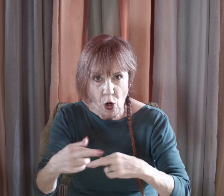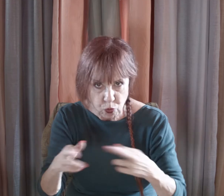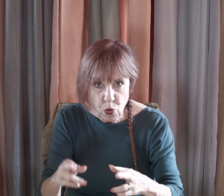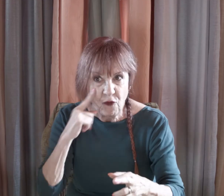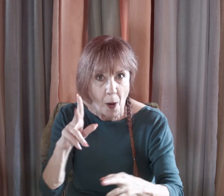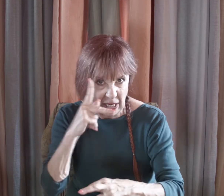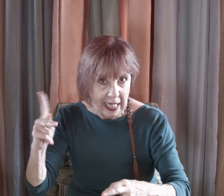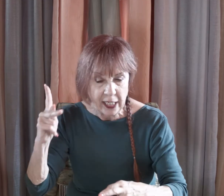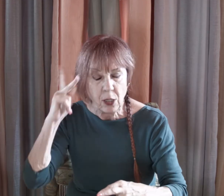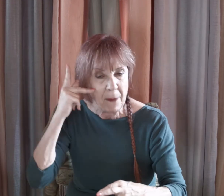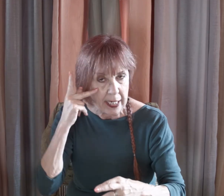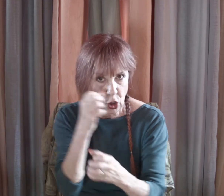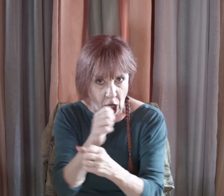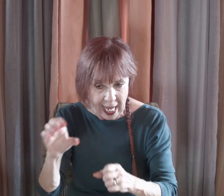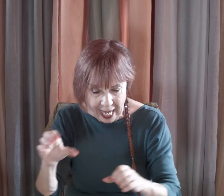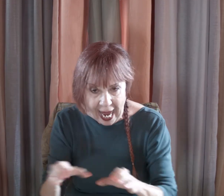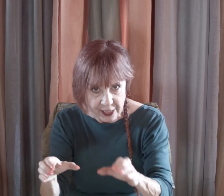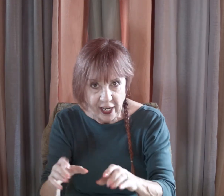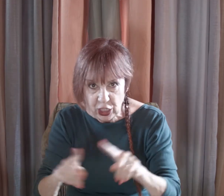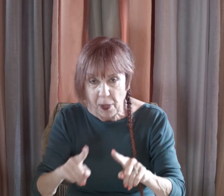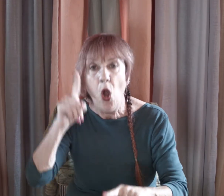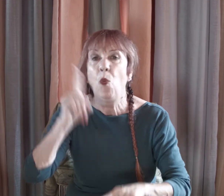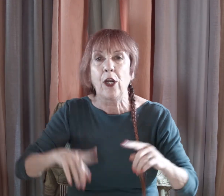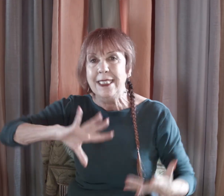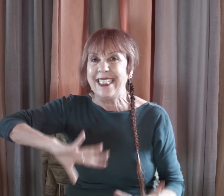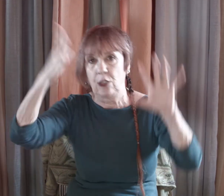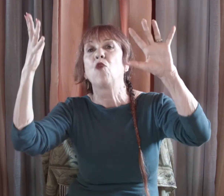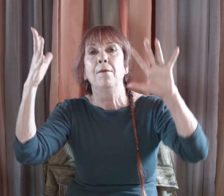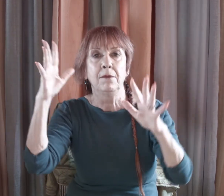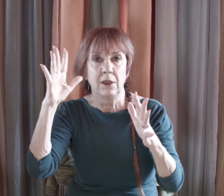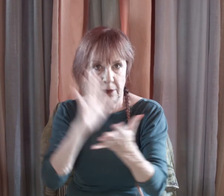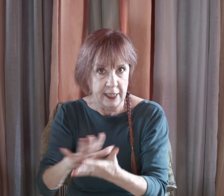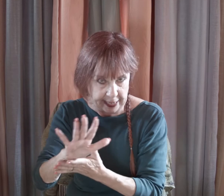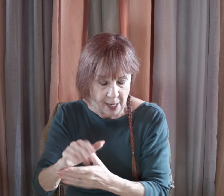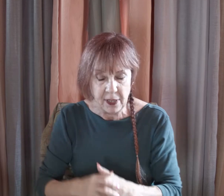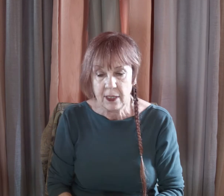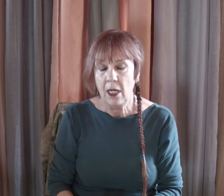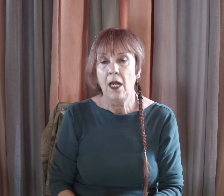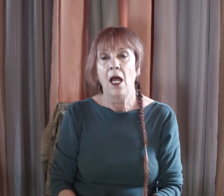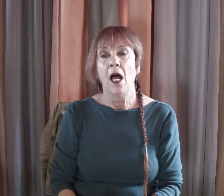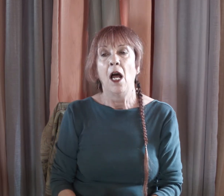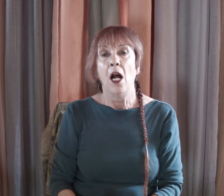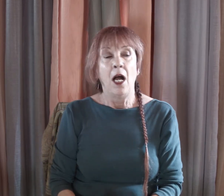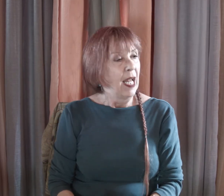after classes, or you had to organize. And reading about you, I read also that you managed to be